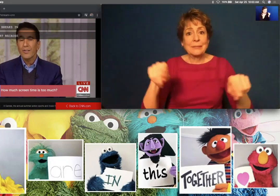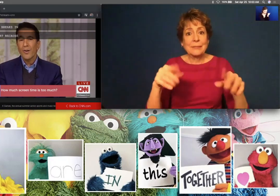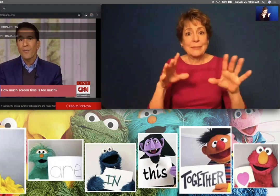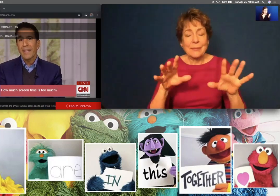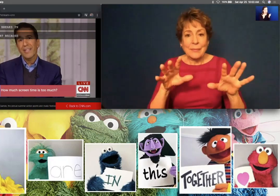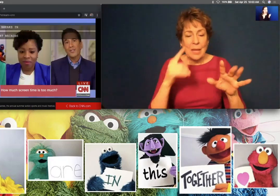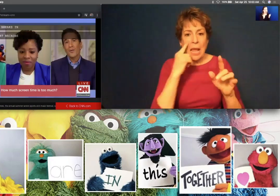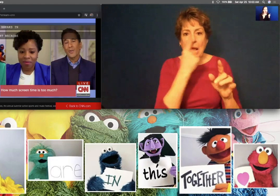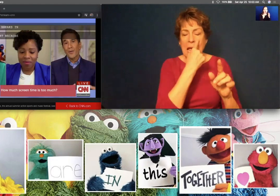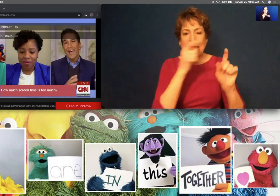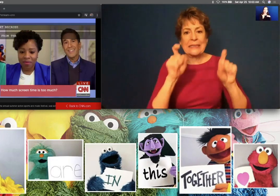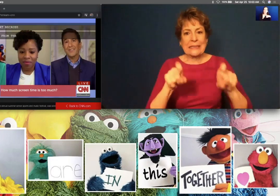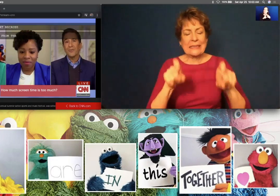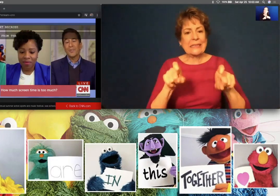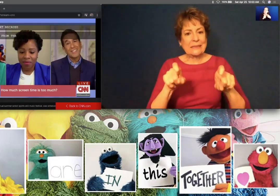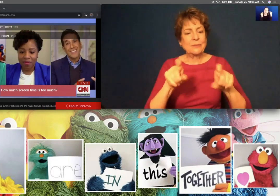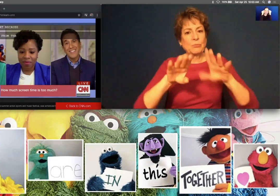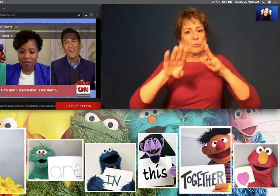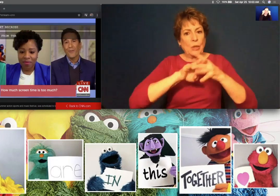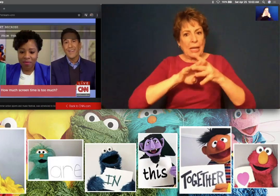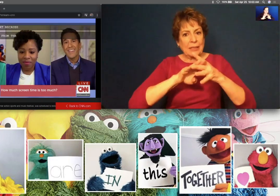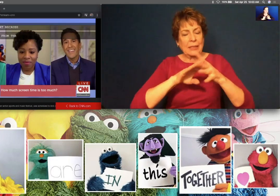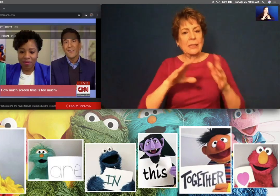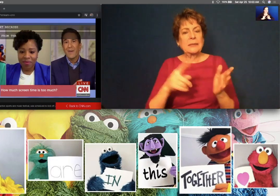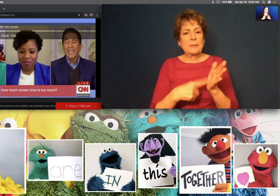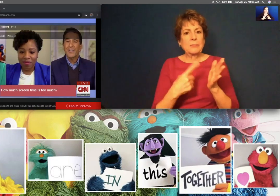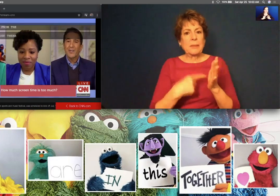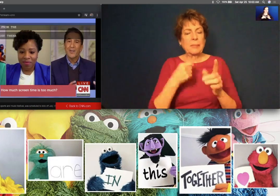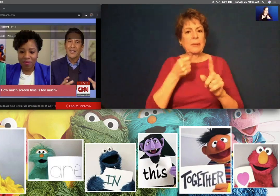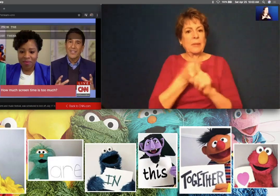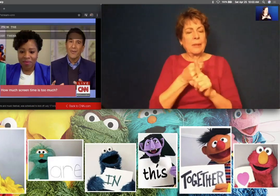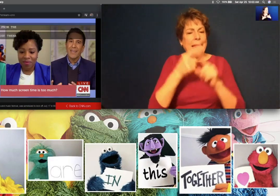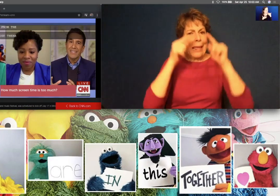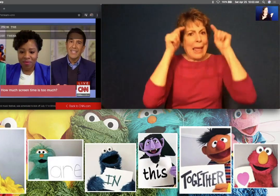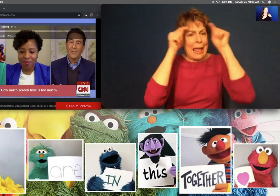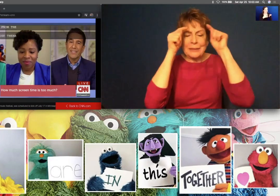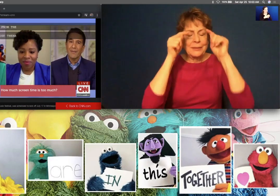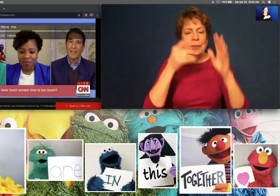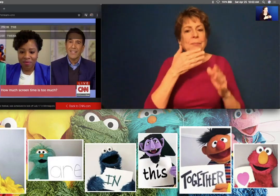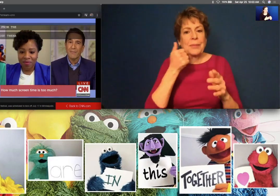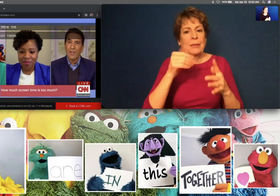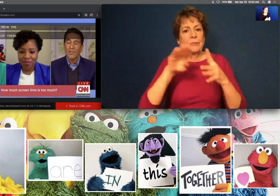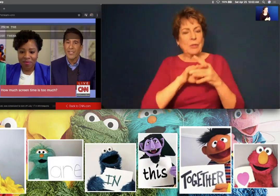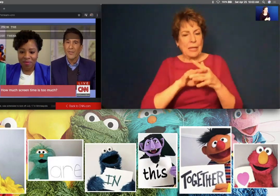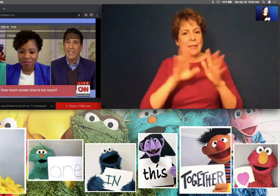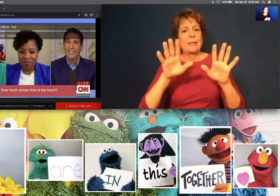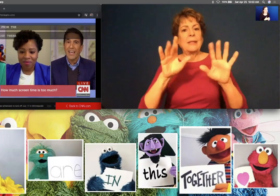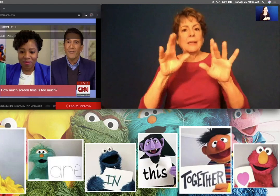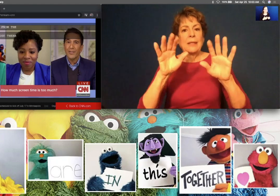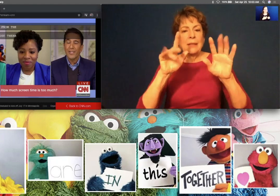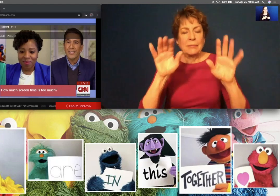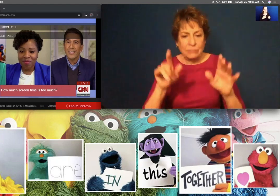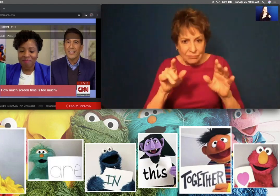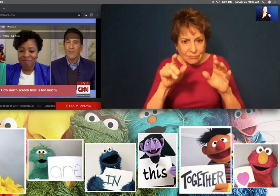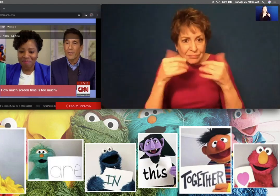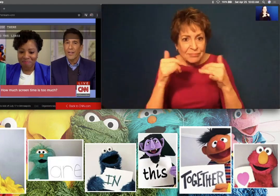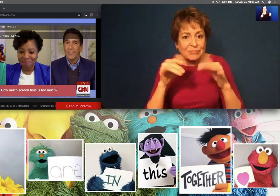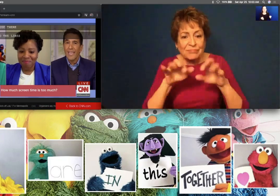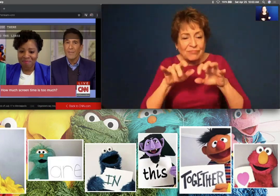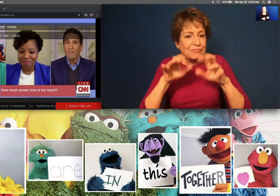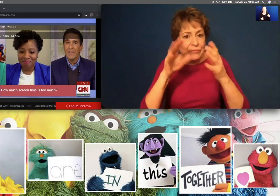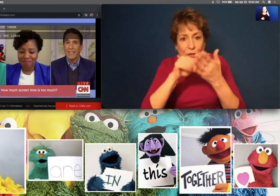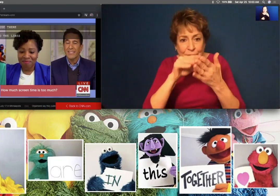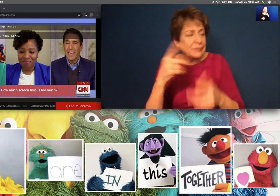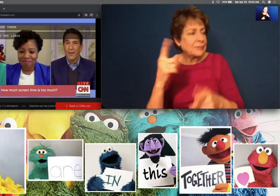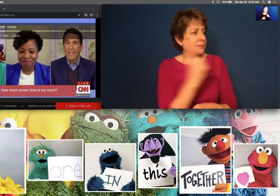about from too much prolonged screen time. And also making sure when they're not in school, and this is the tough one, making sure to try and decrease the amount of time they're